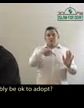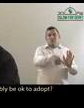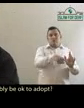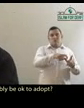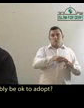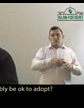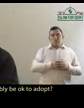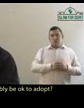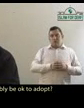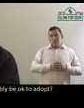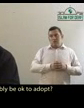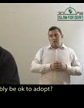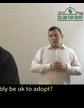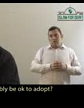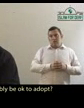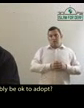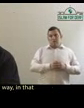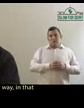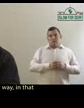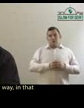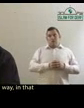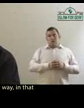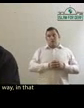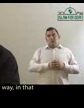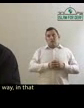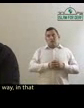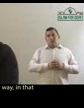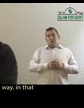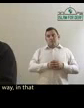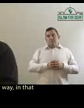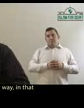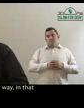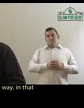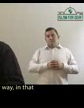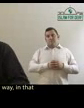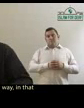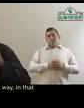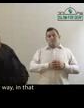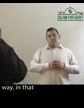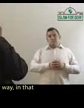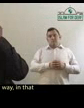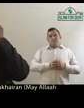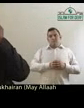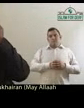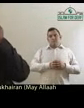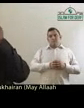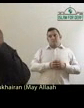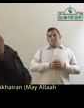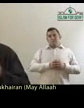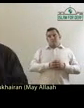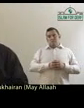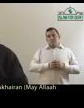Like it can possibly be okay to adopt. Yeah, in that way, that limited way, yes.